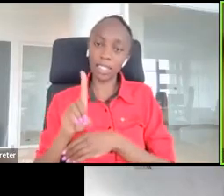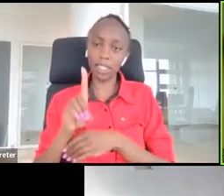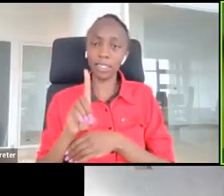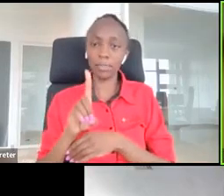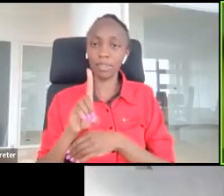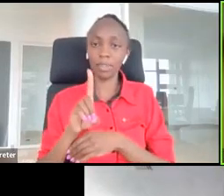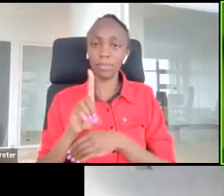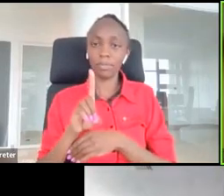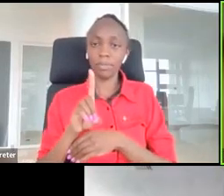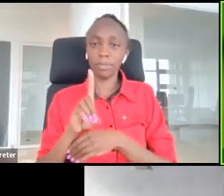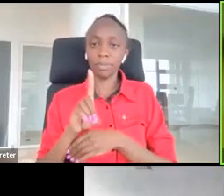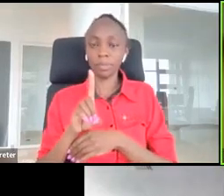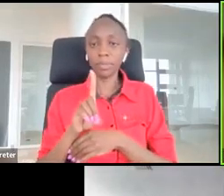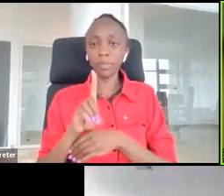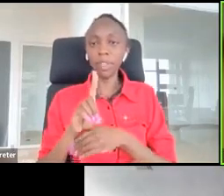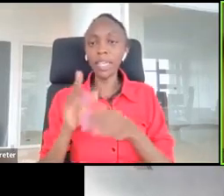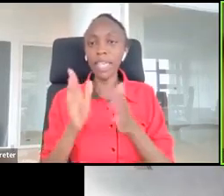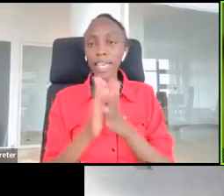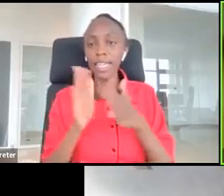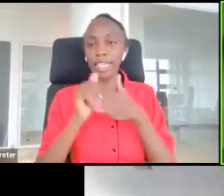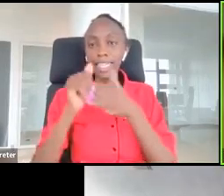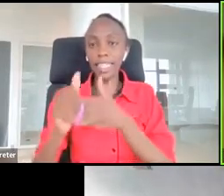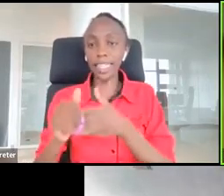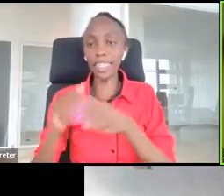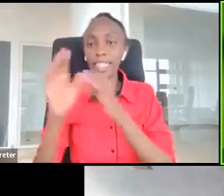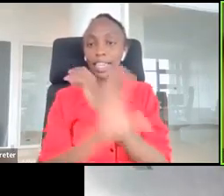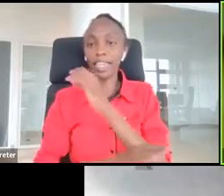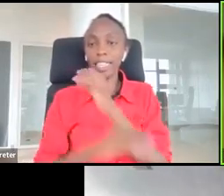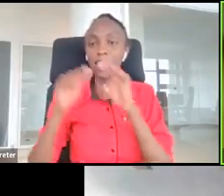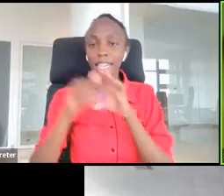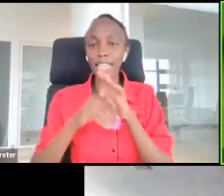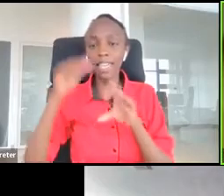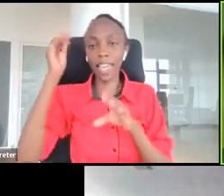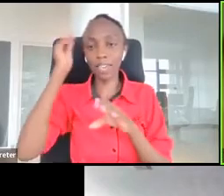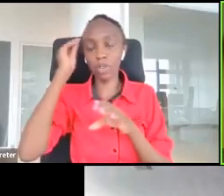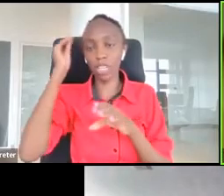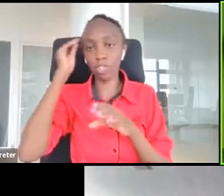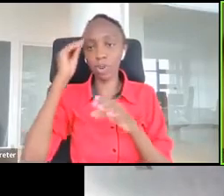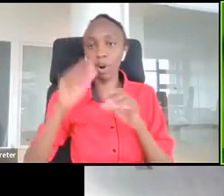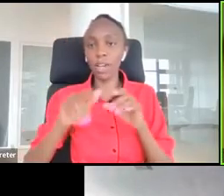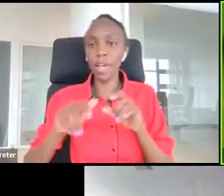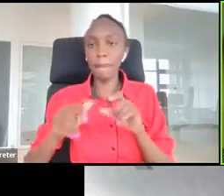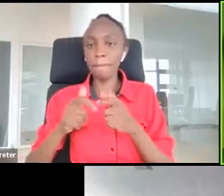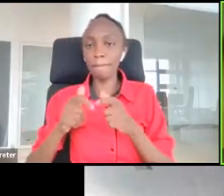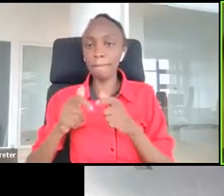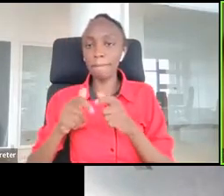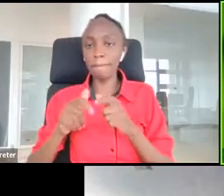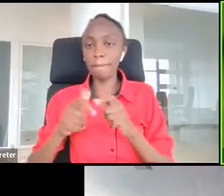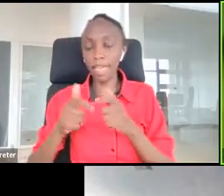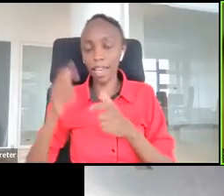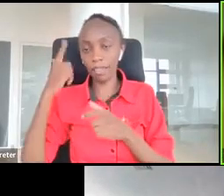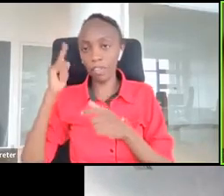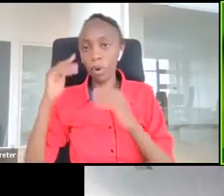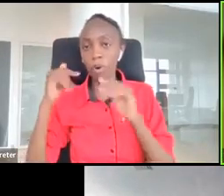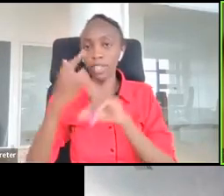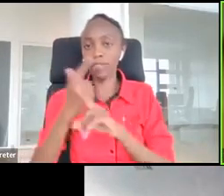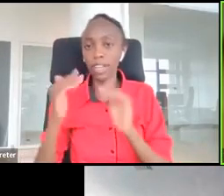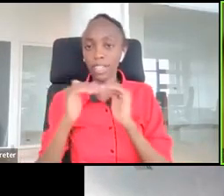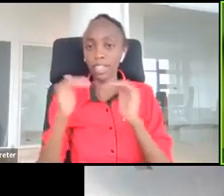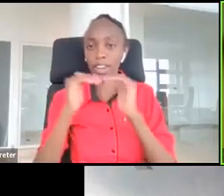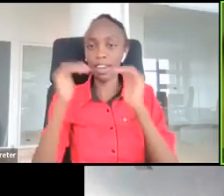Development, and leads the country in educational media for levels. Let us welcome the Senior Deputy